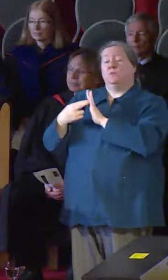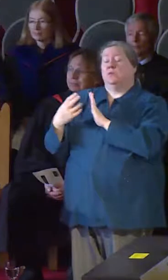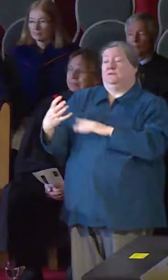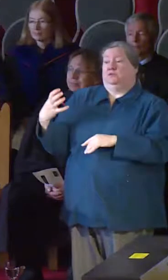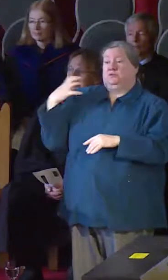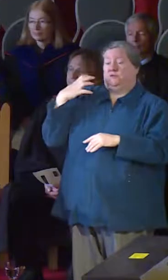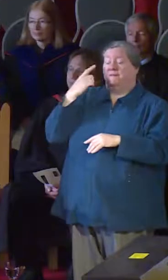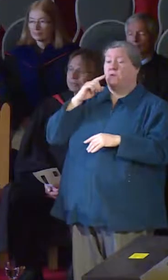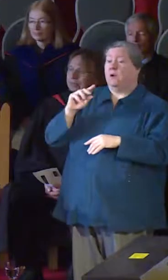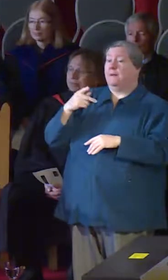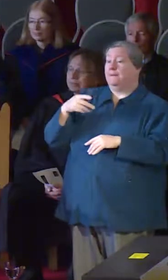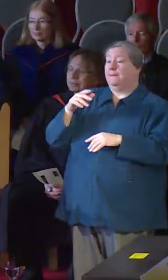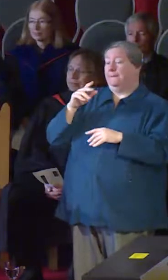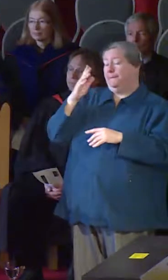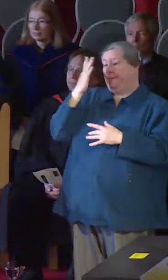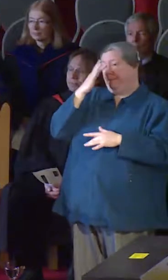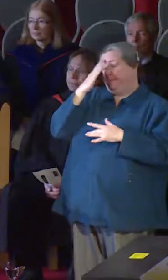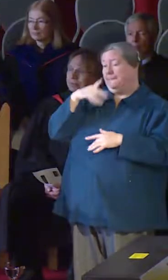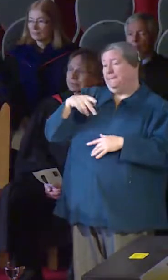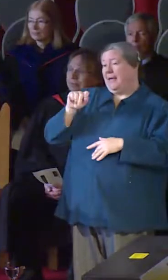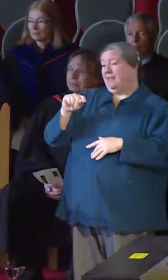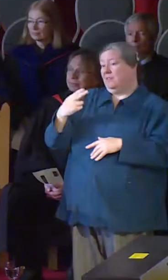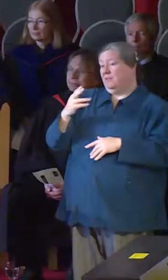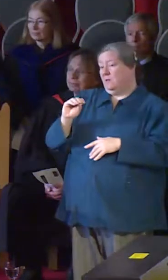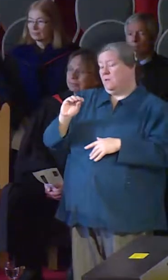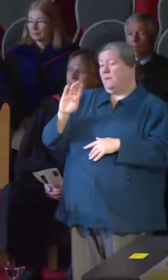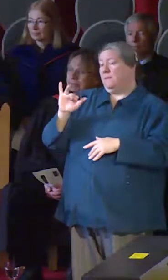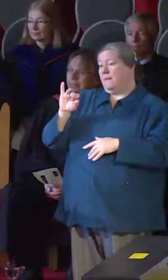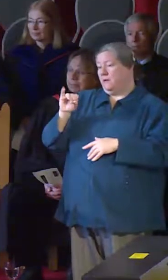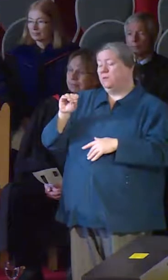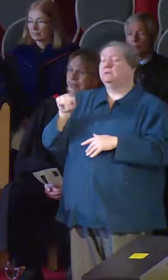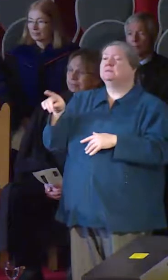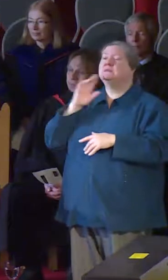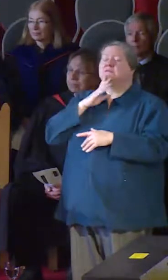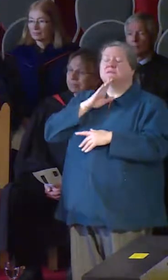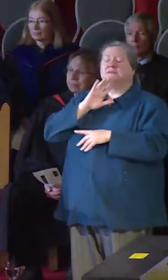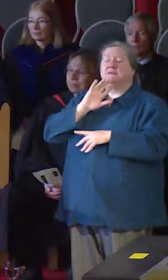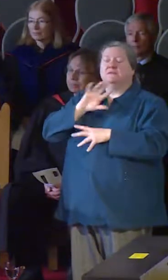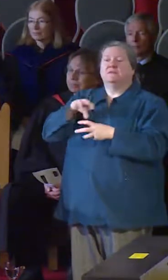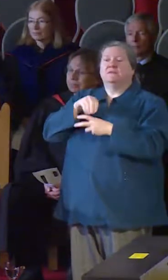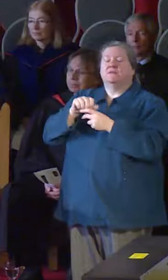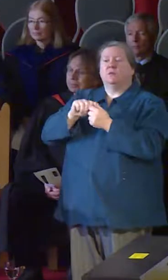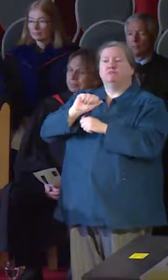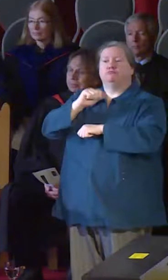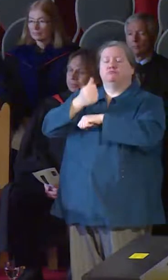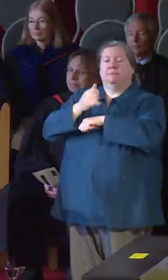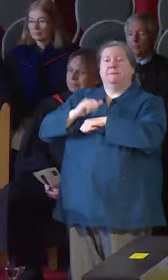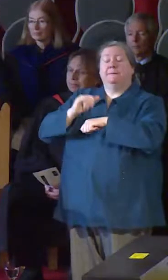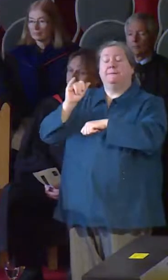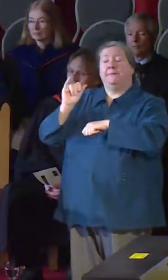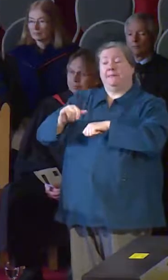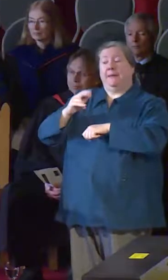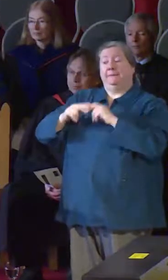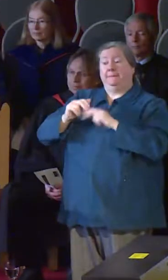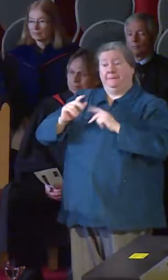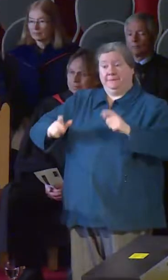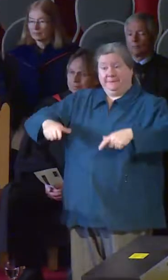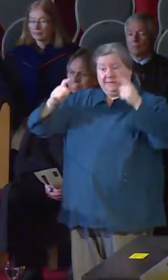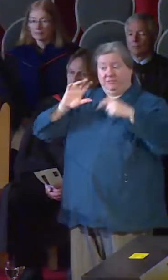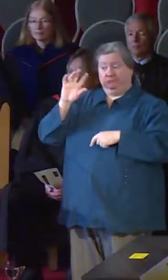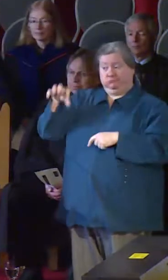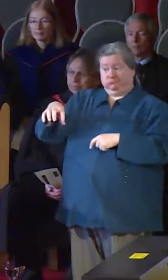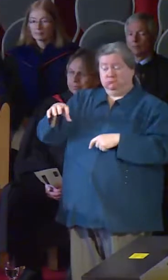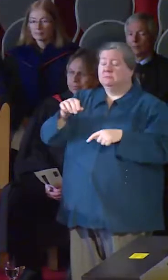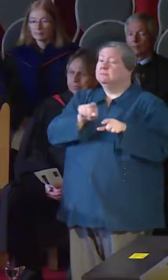major role in the design of the Pathobiology and Animal Health Building, and as graduate coordinator, he introduced innovations such